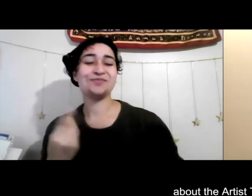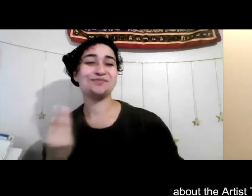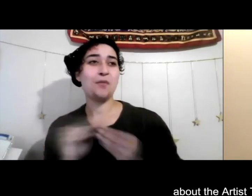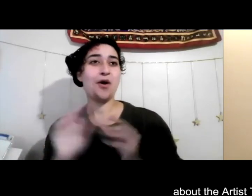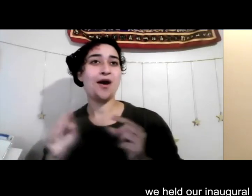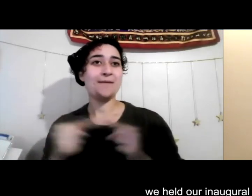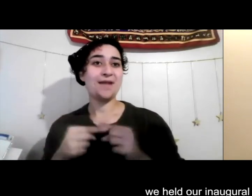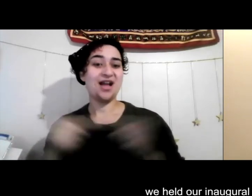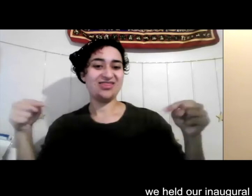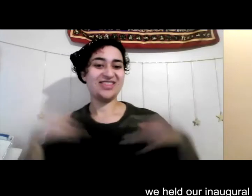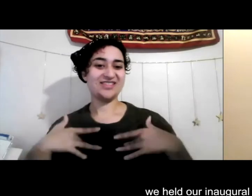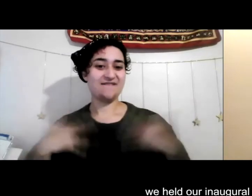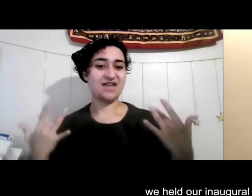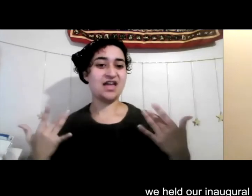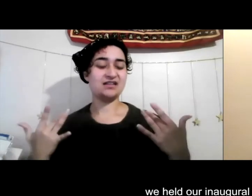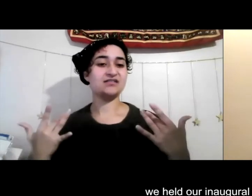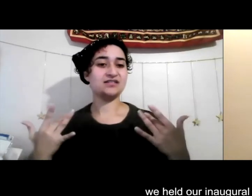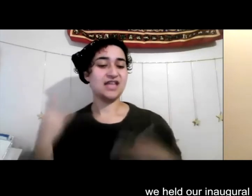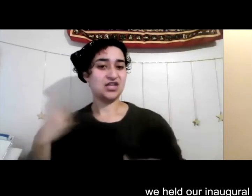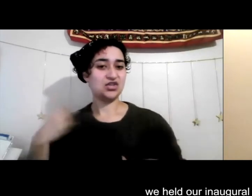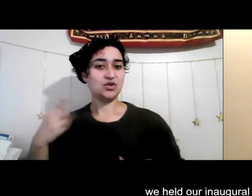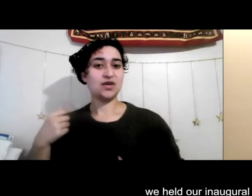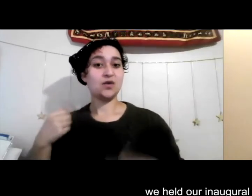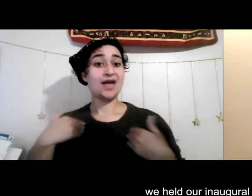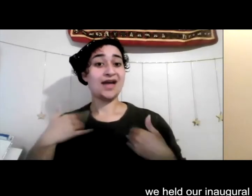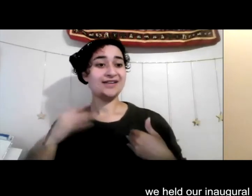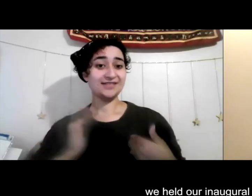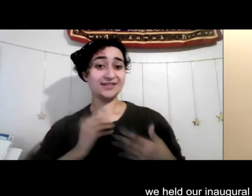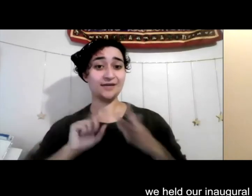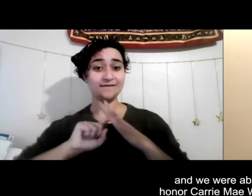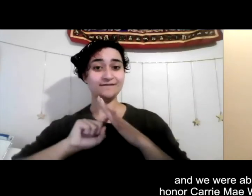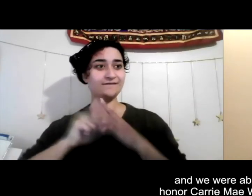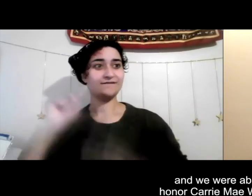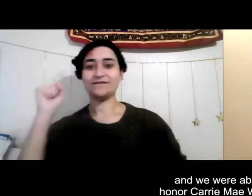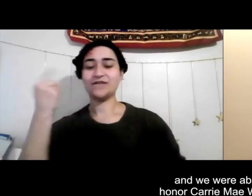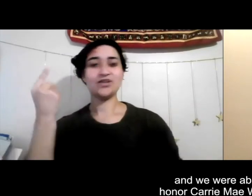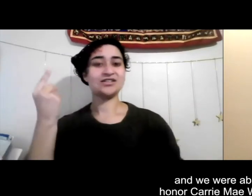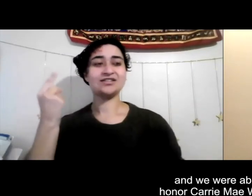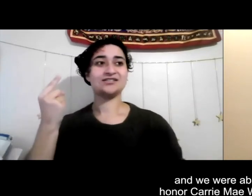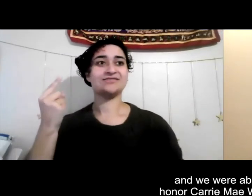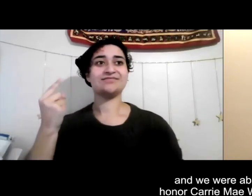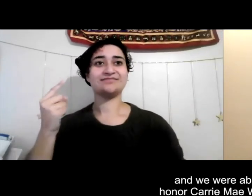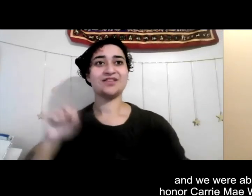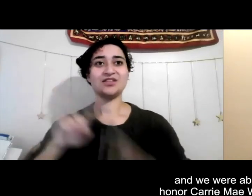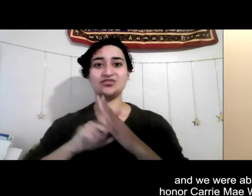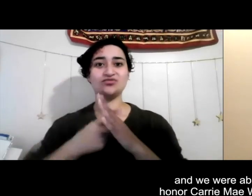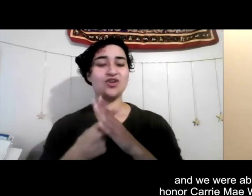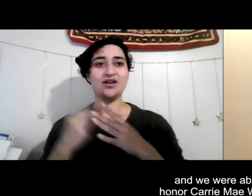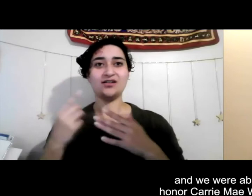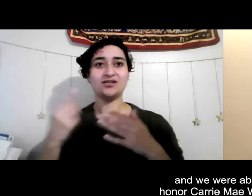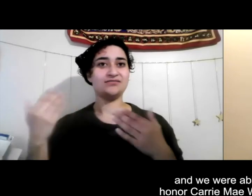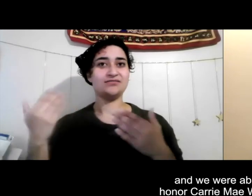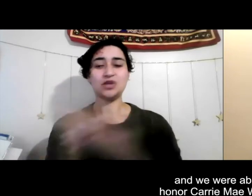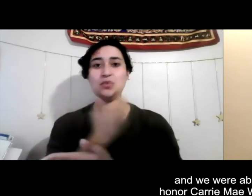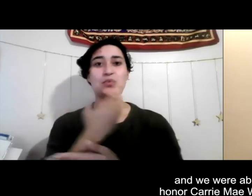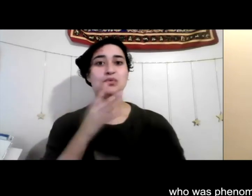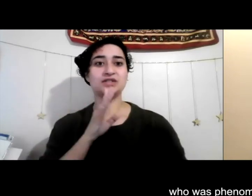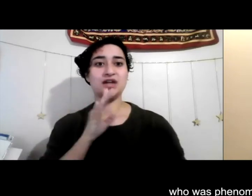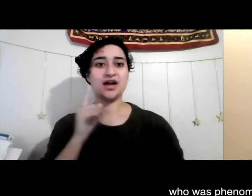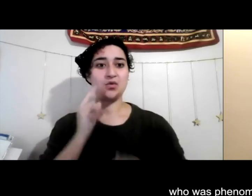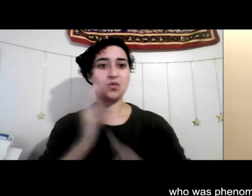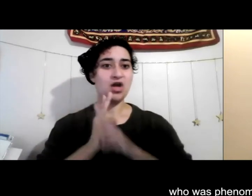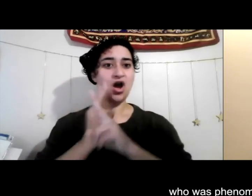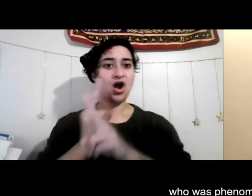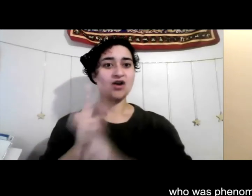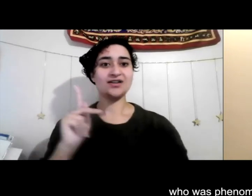Talk, we held our inaugural Artist Talk, and we were able to honor Carrie Mae Weems, who